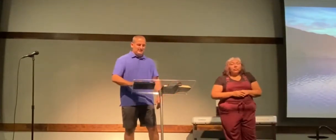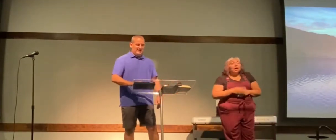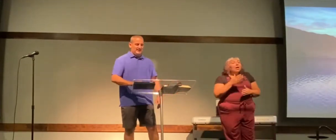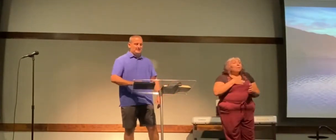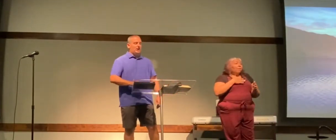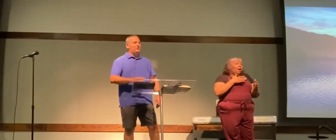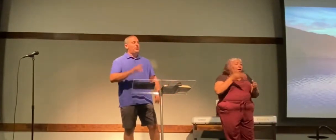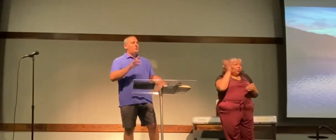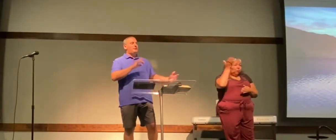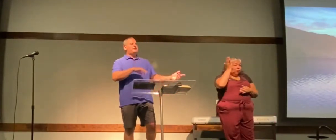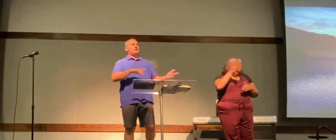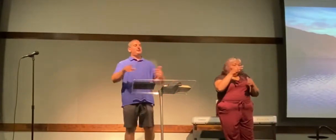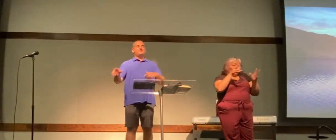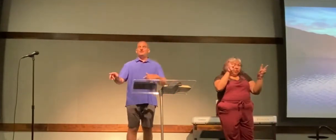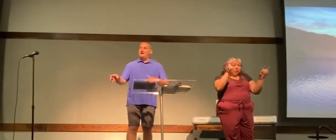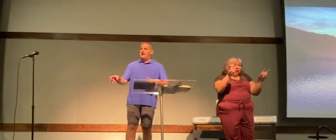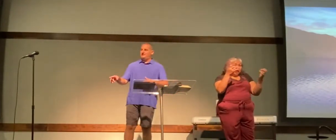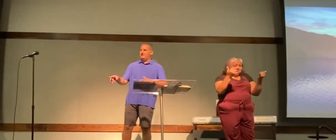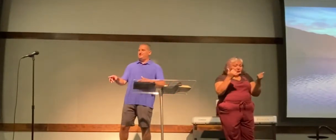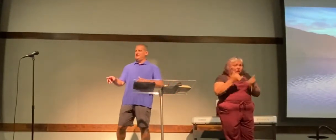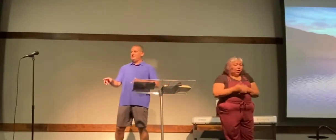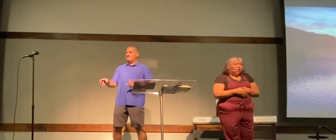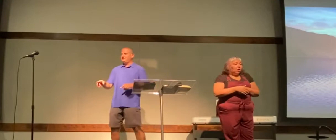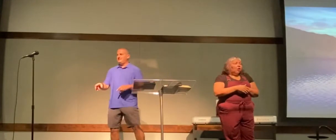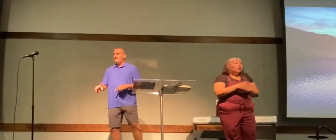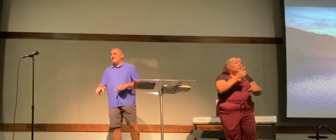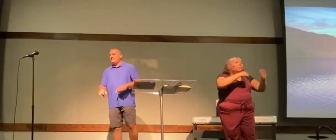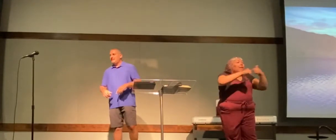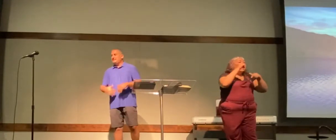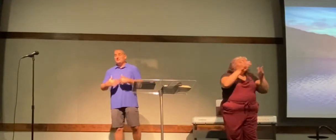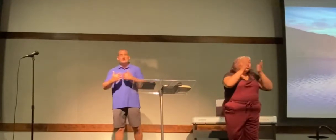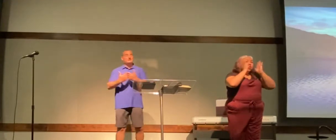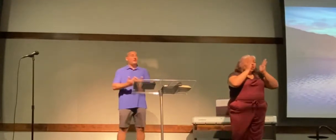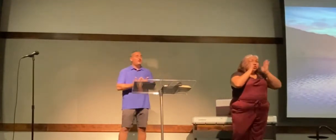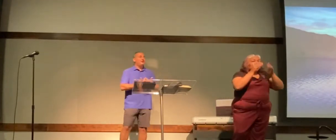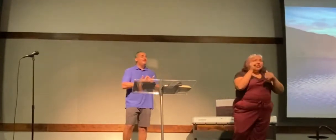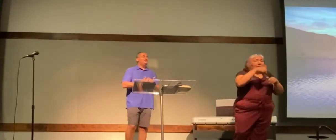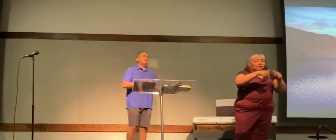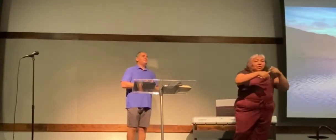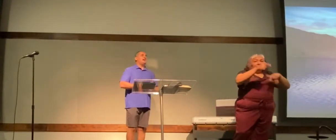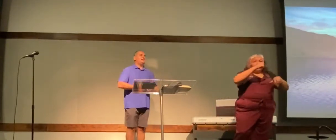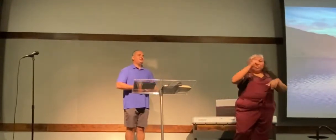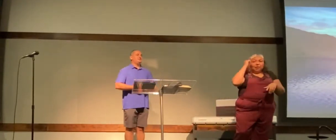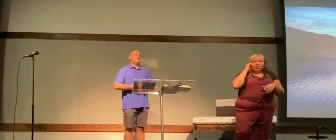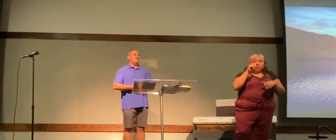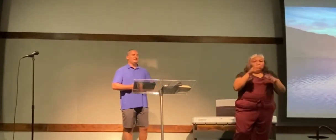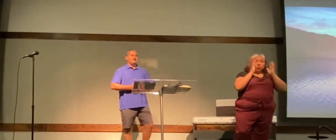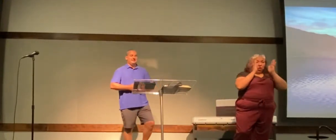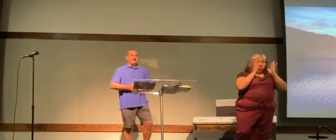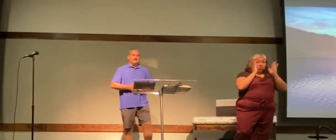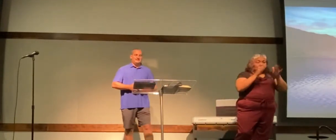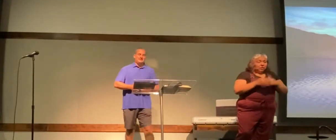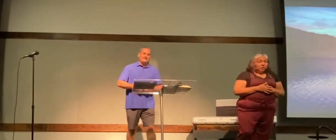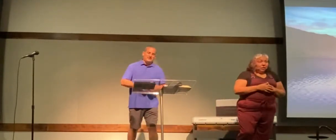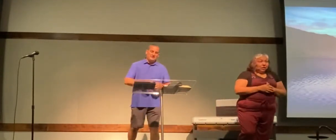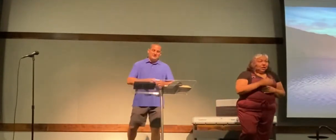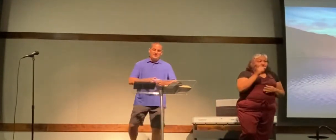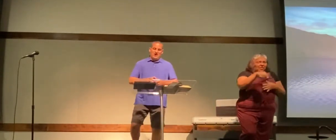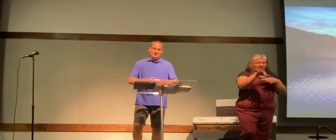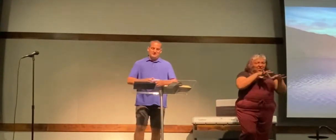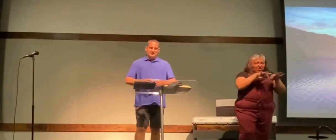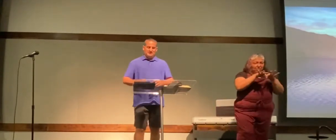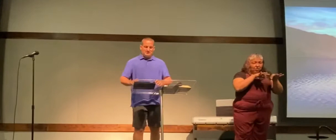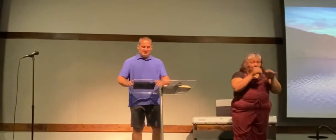title today is called Return to Consciousness. It's a return to consciousness. The definition